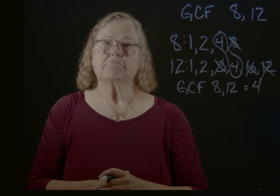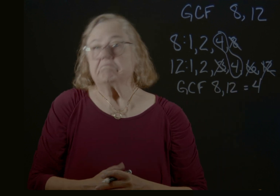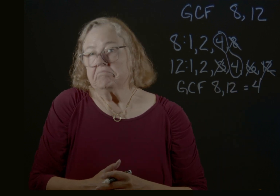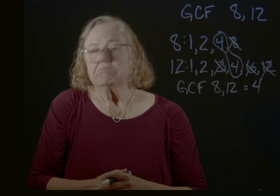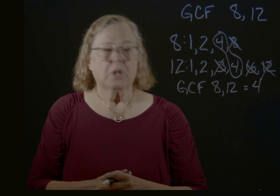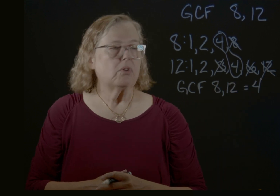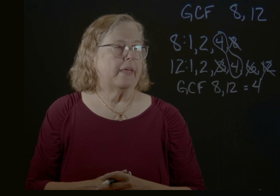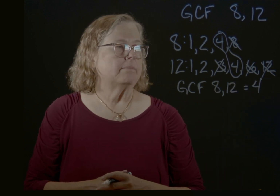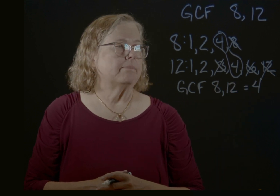right.